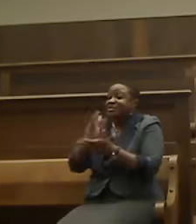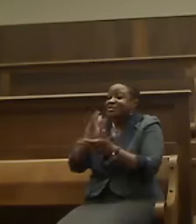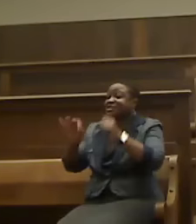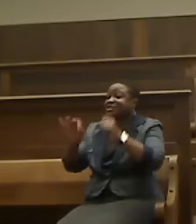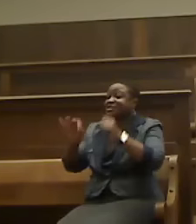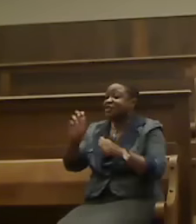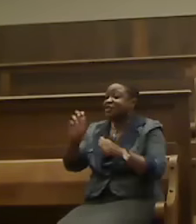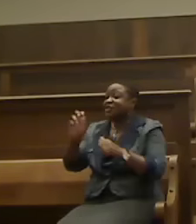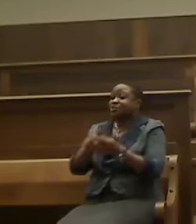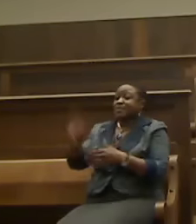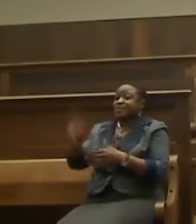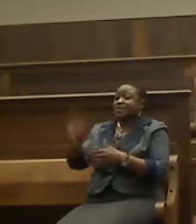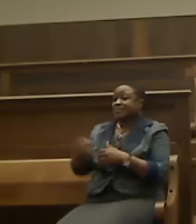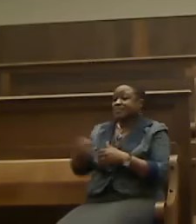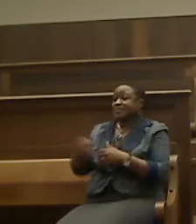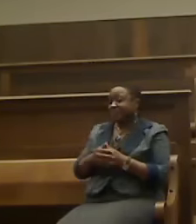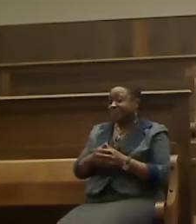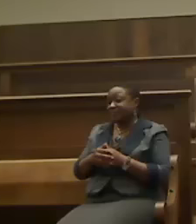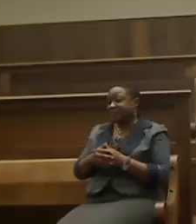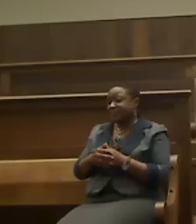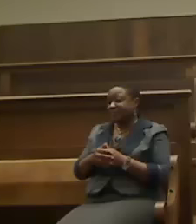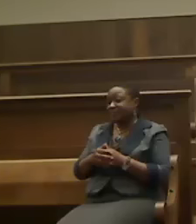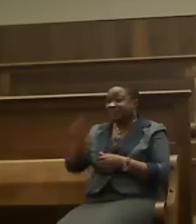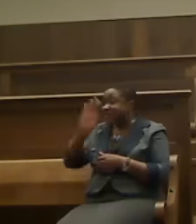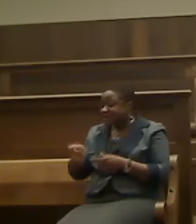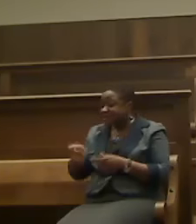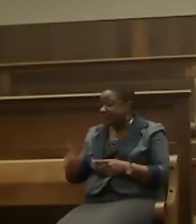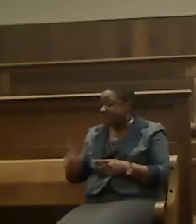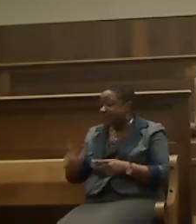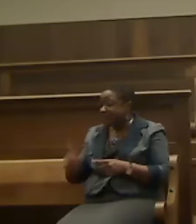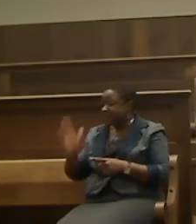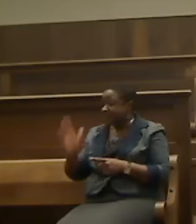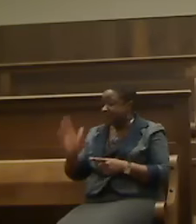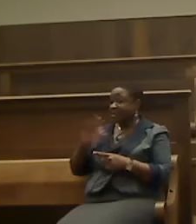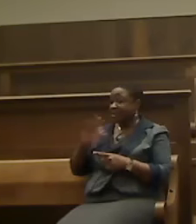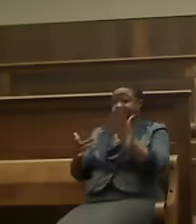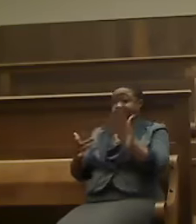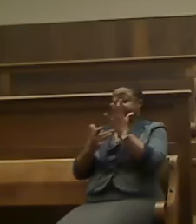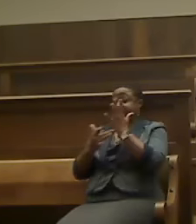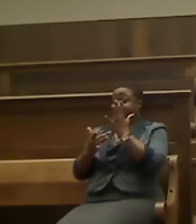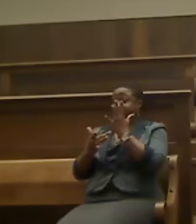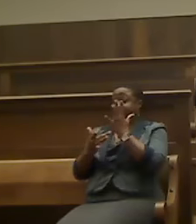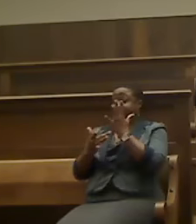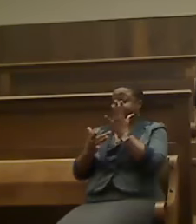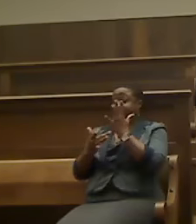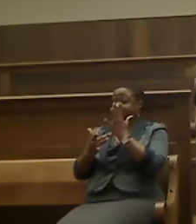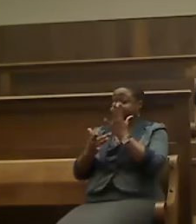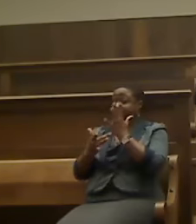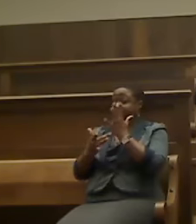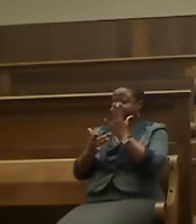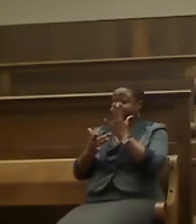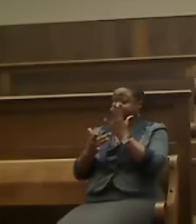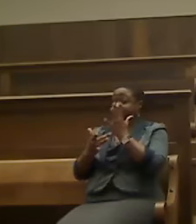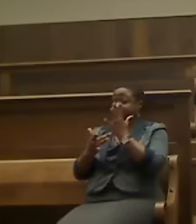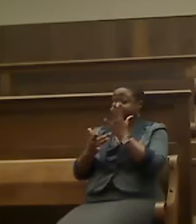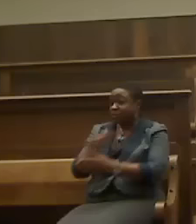No one in the past has introduced a technology that had such long-term and widespread negative